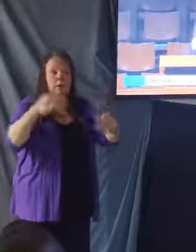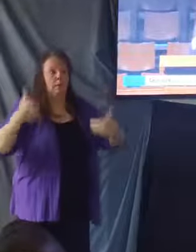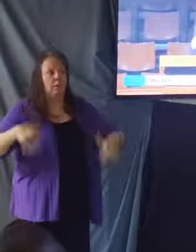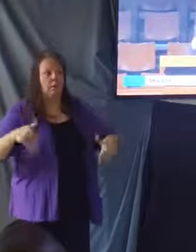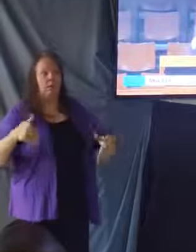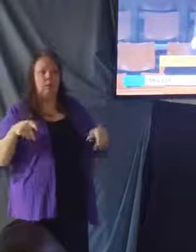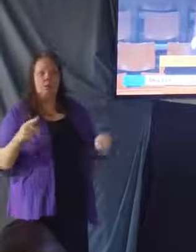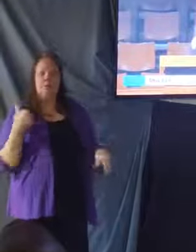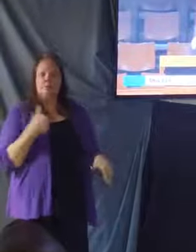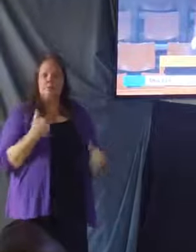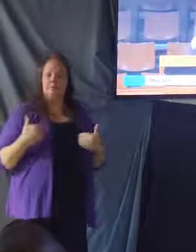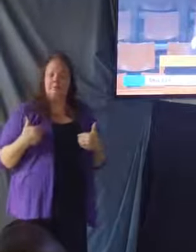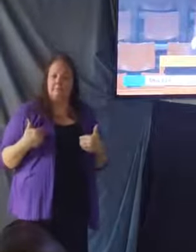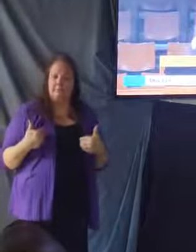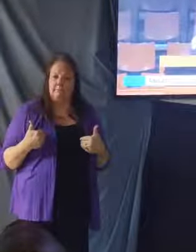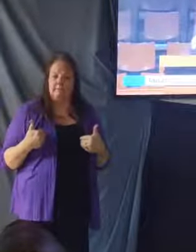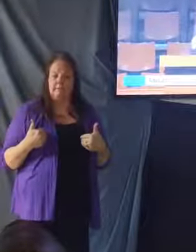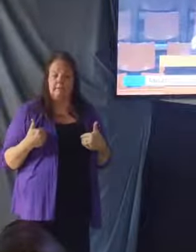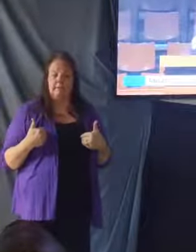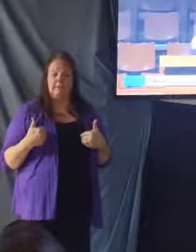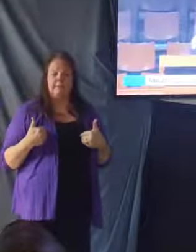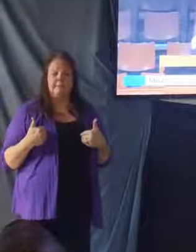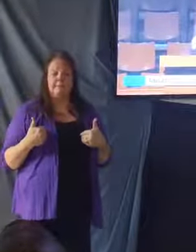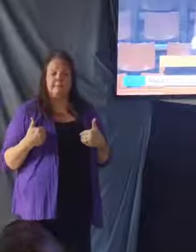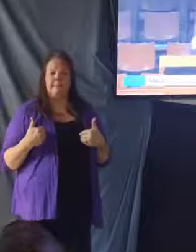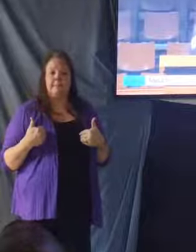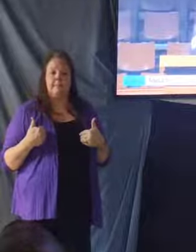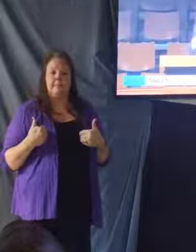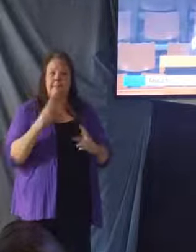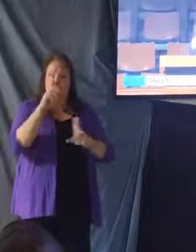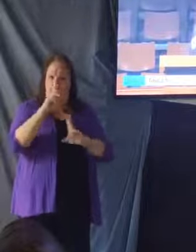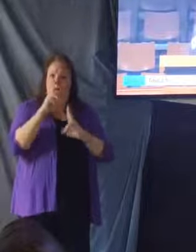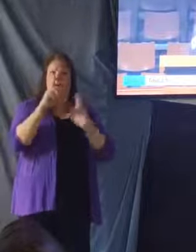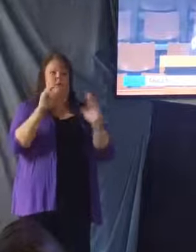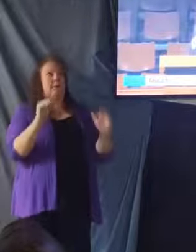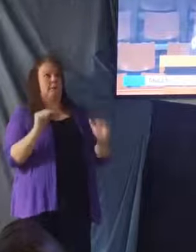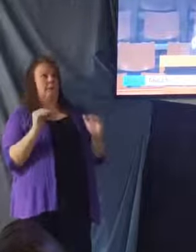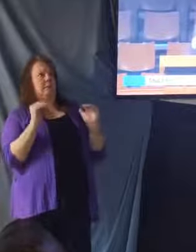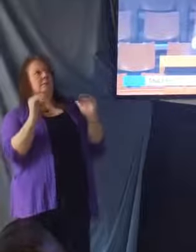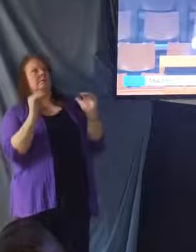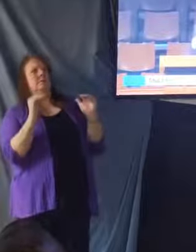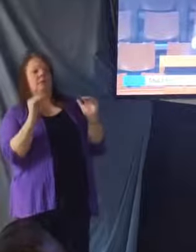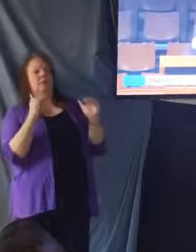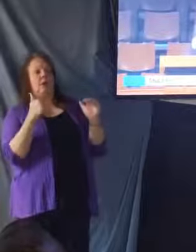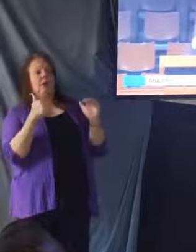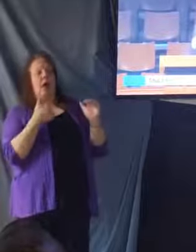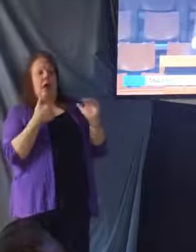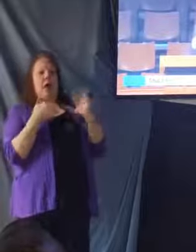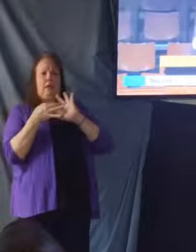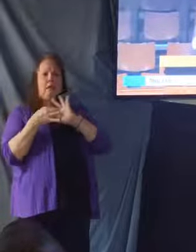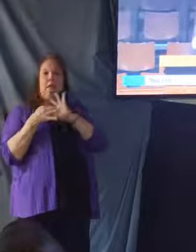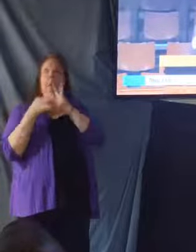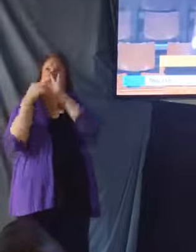privilege. How honored and exalted have we been. I